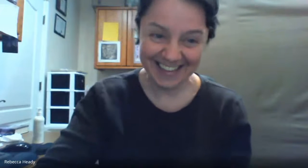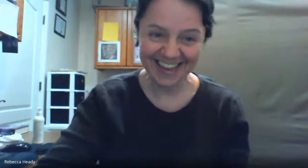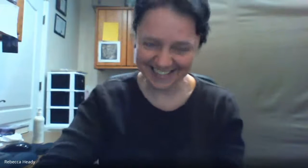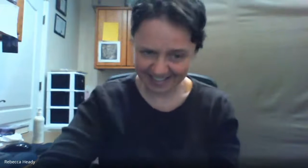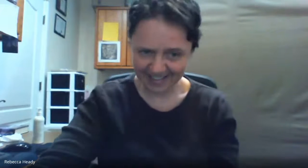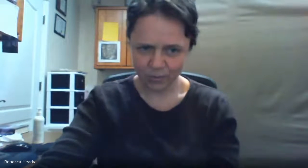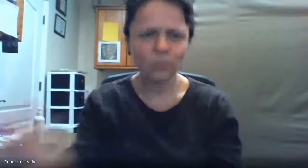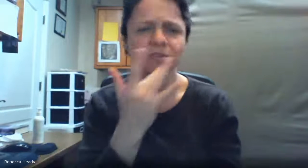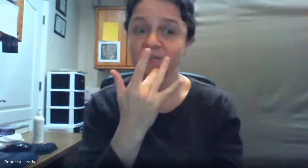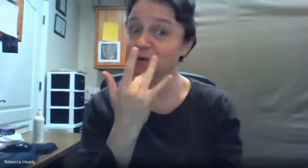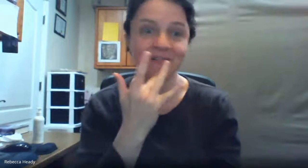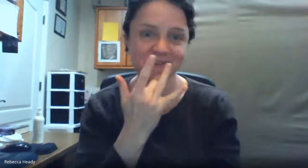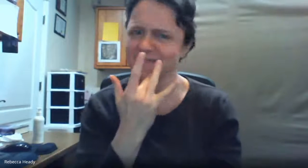Yeah? You don't have a favorite?